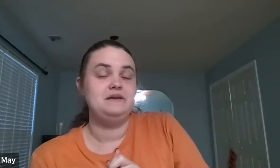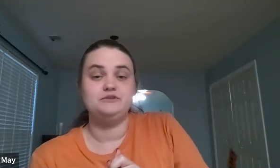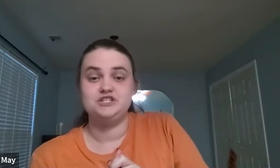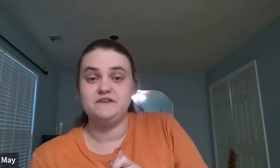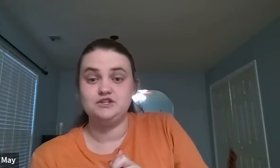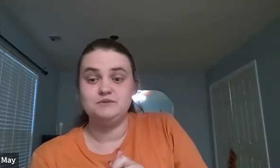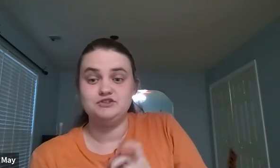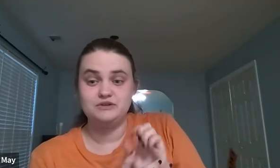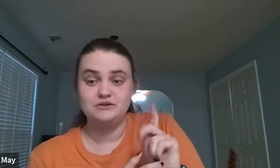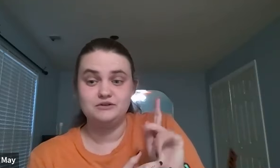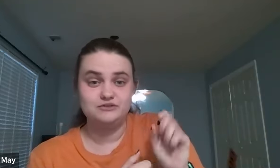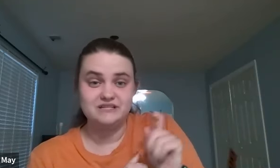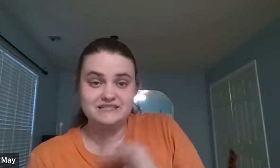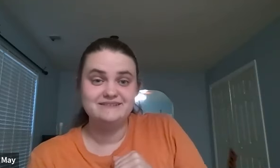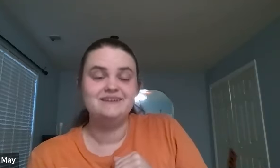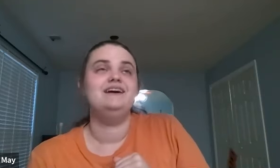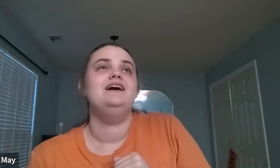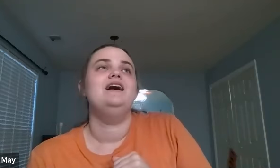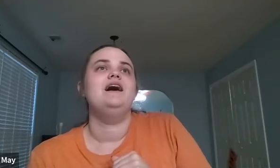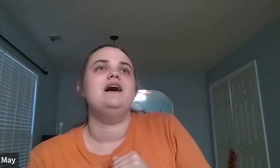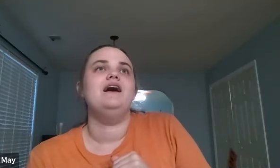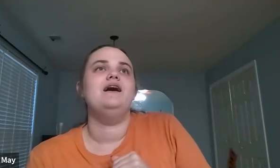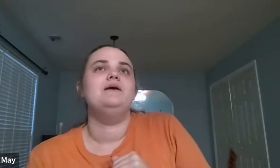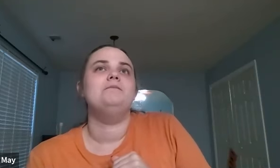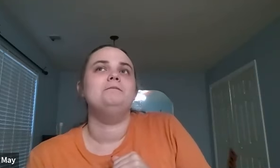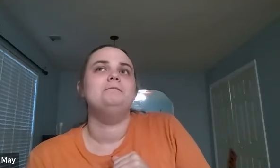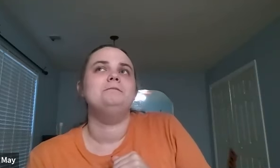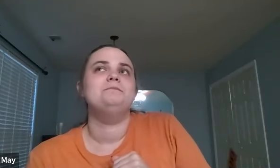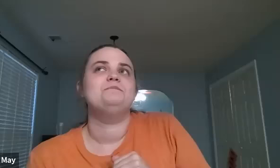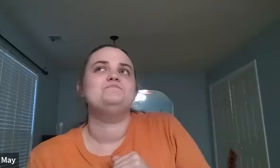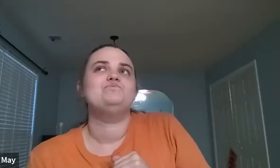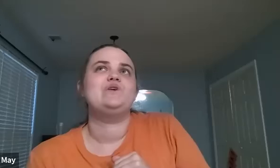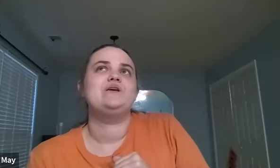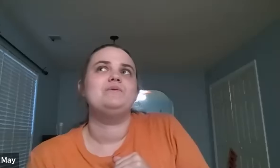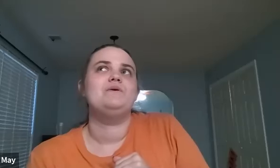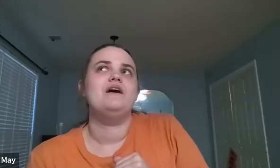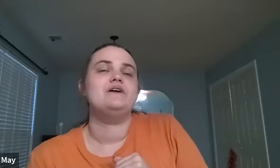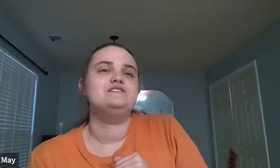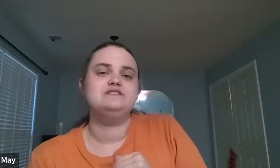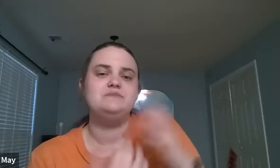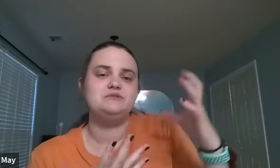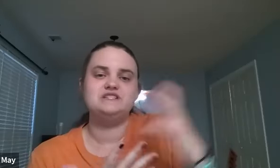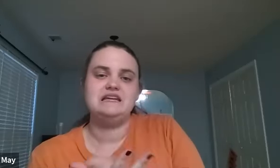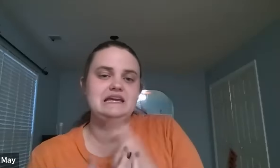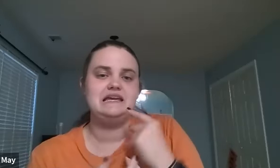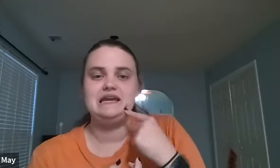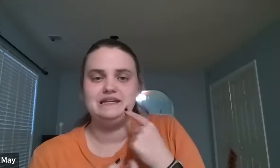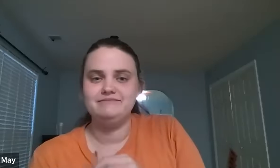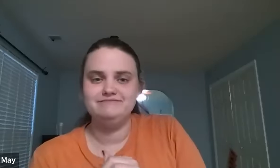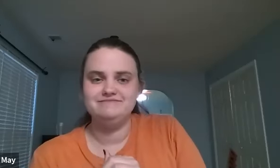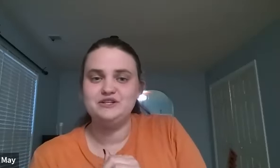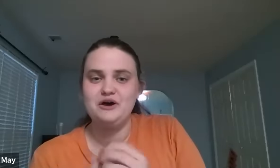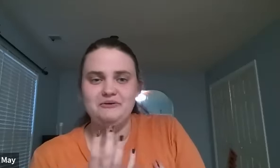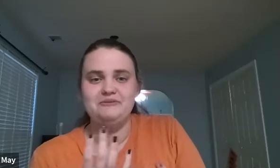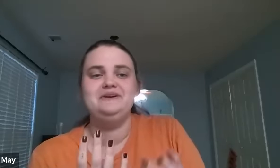people just fingerspell trick or treat. I've also seen people just say get candy. So